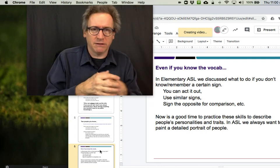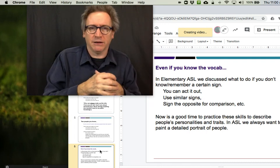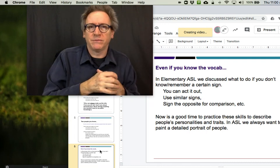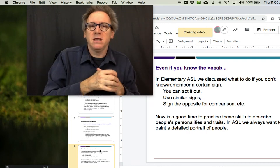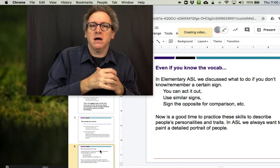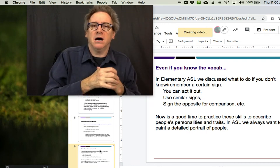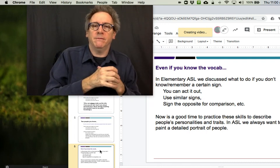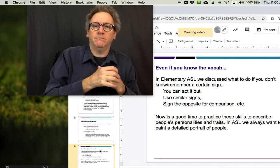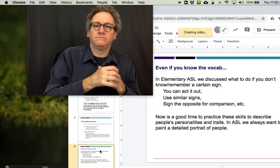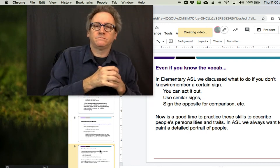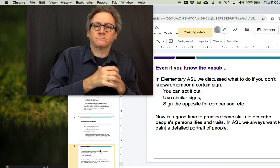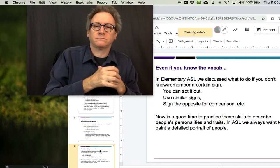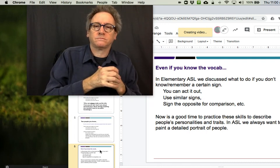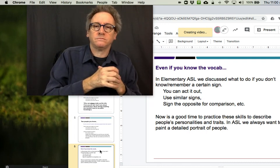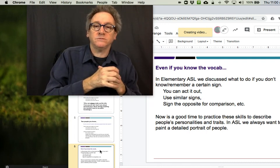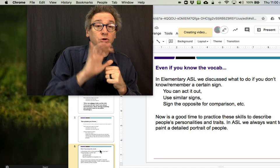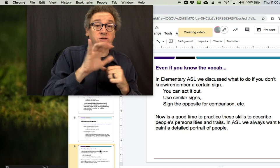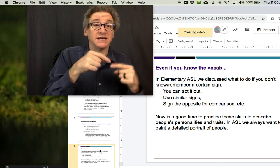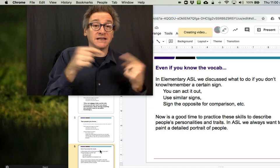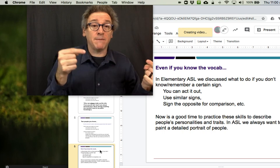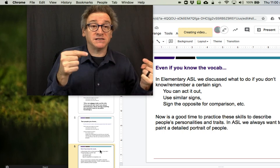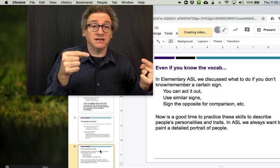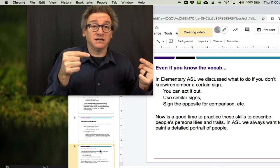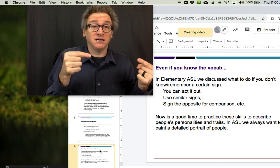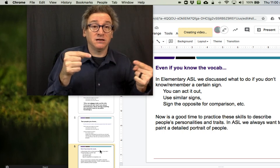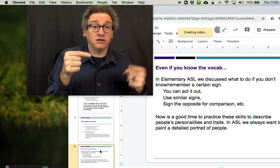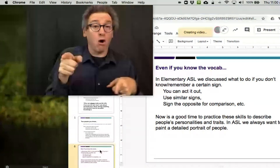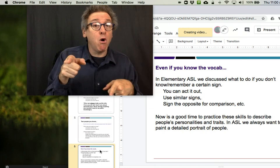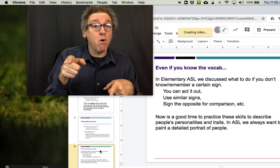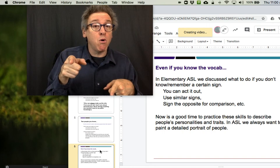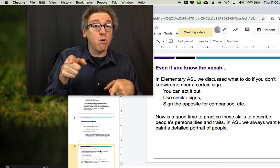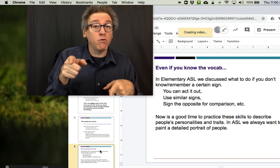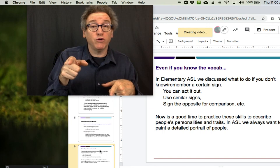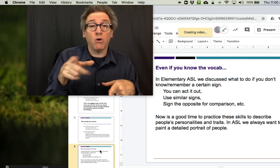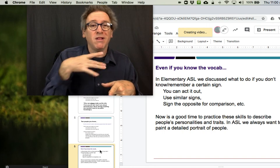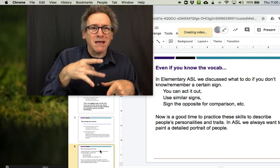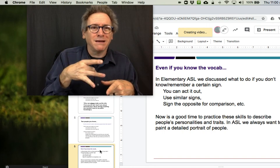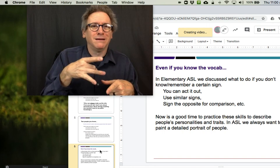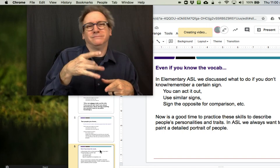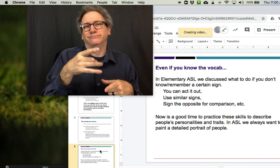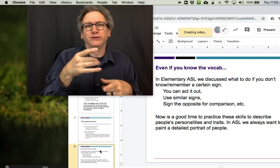kind of thing. You could also sign the opposite. Oh,